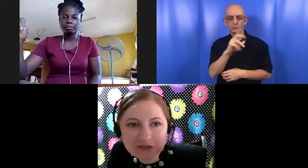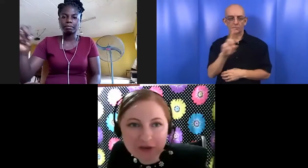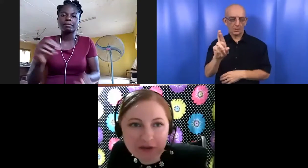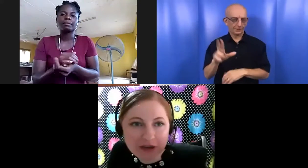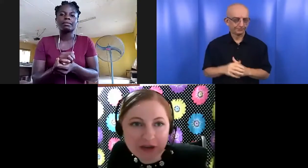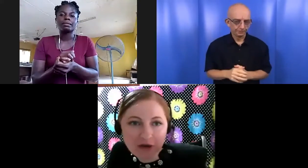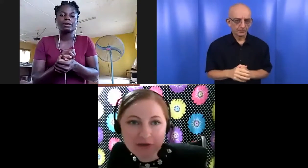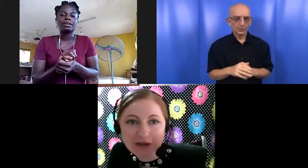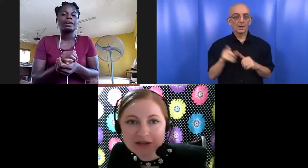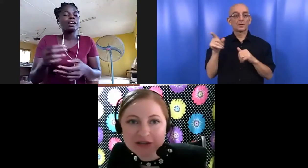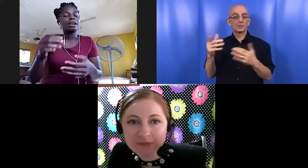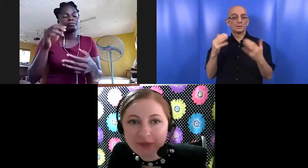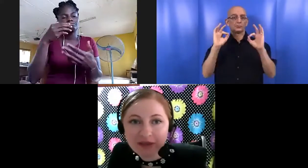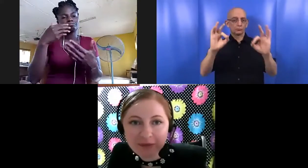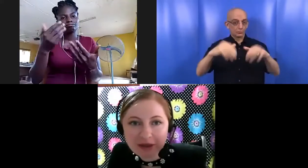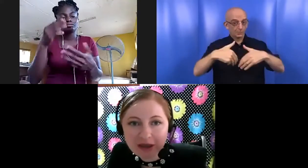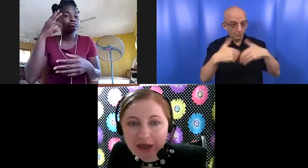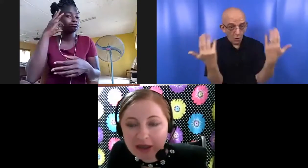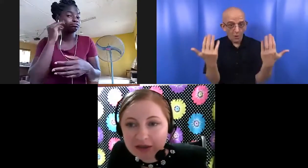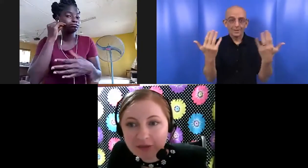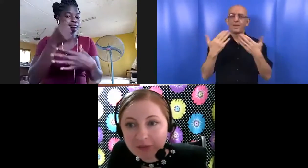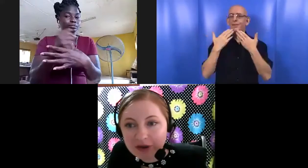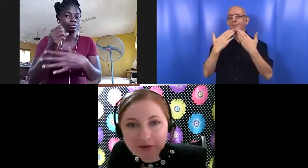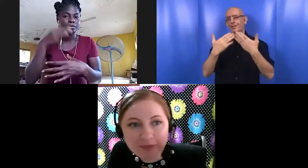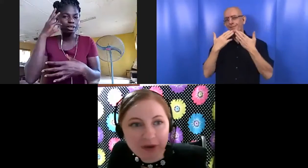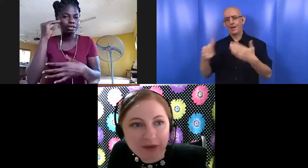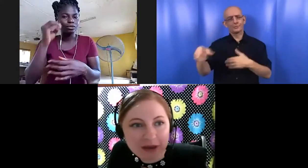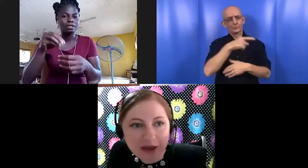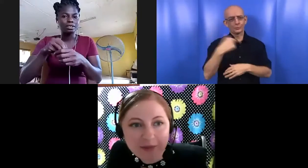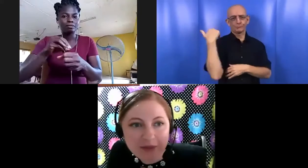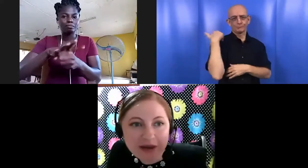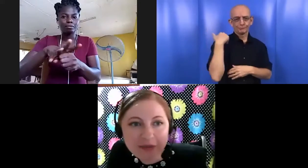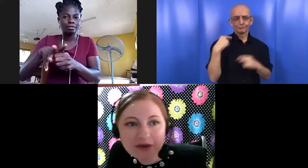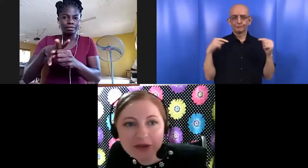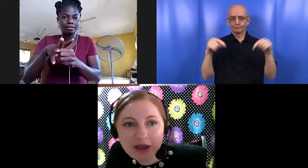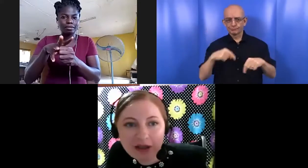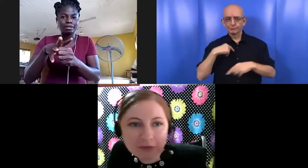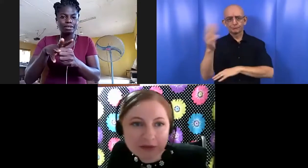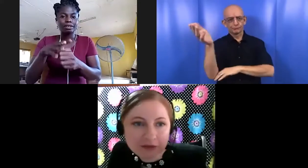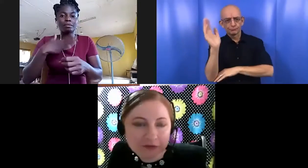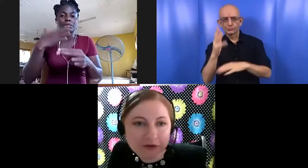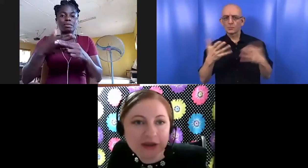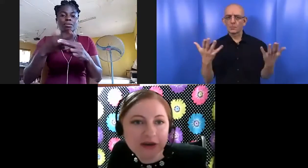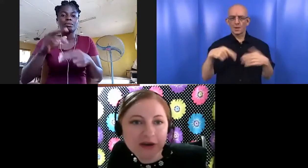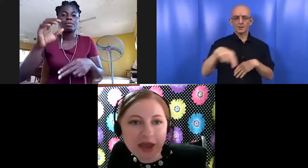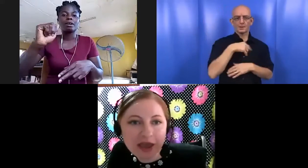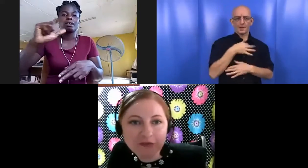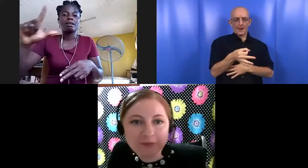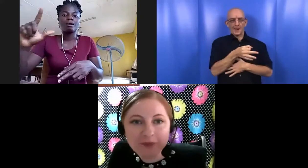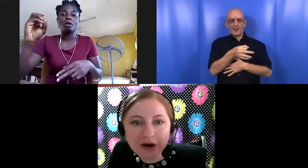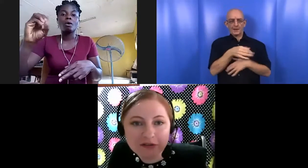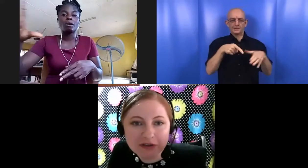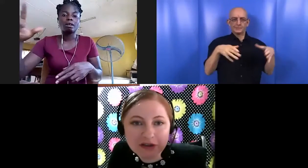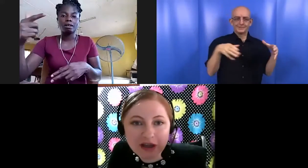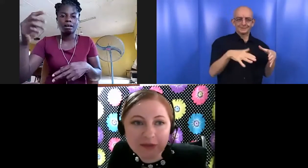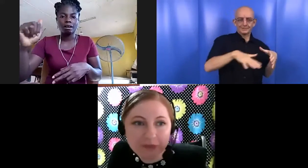experience following the COVID-19 pandemic in the Dominican Republic. My name is Olga Altman. For a year, I have been